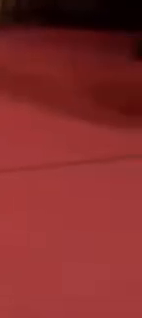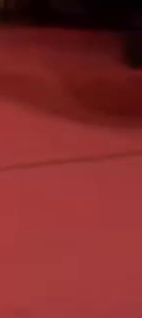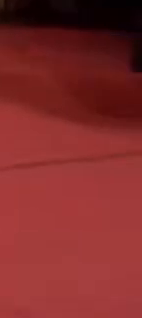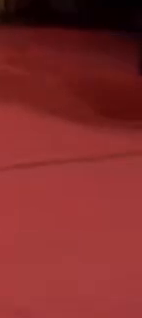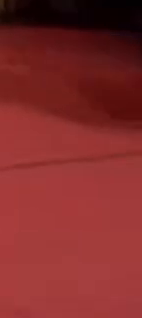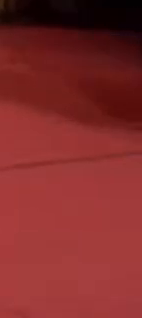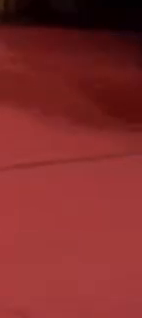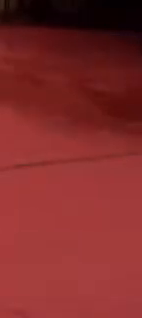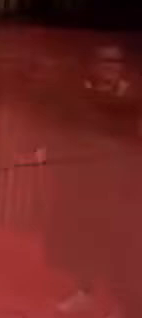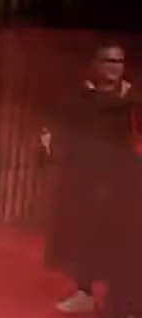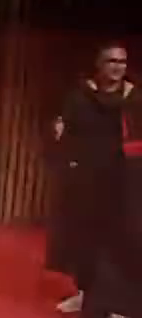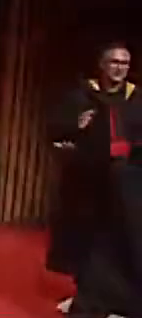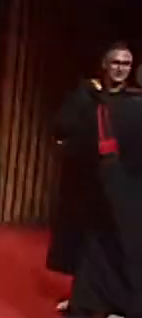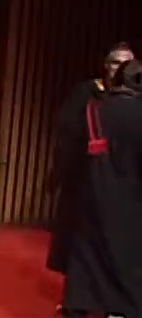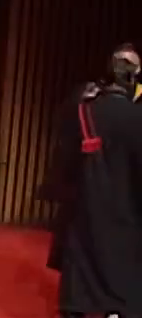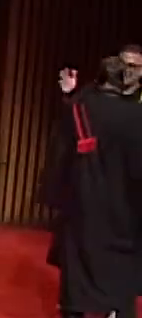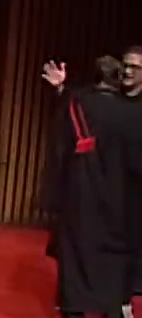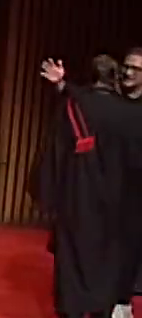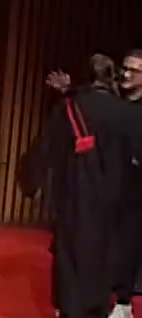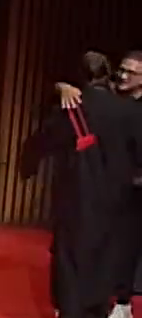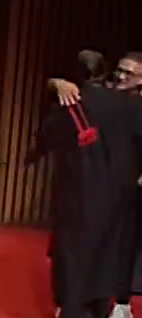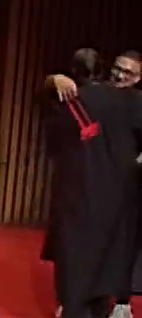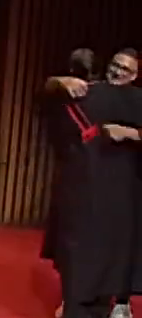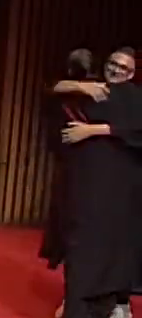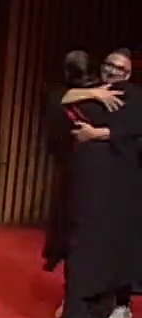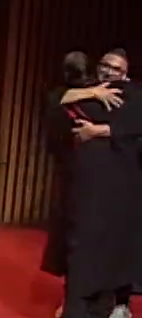Kyle Shikowski.